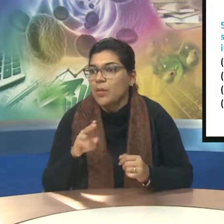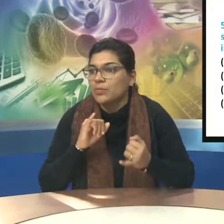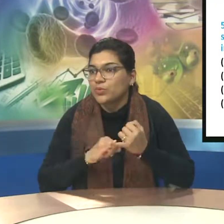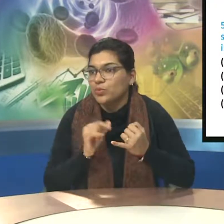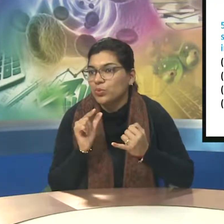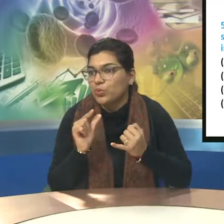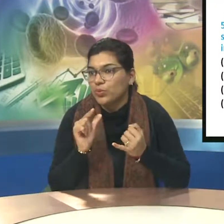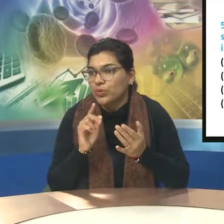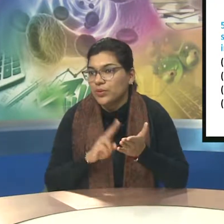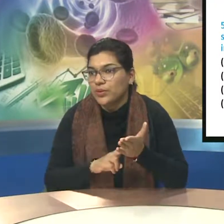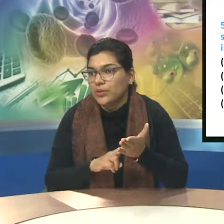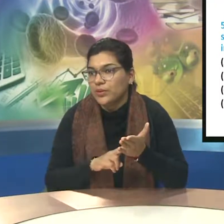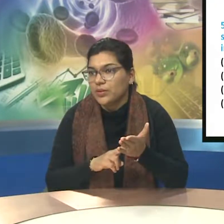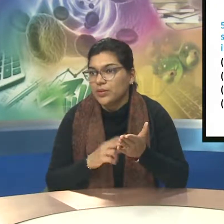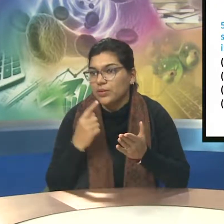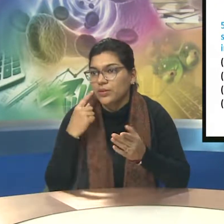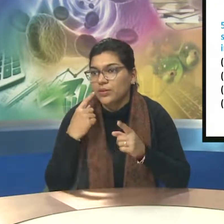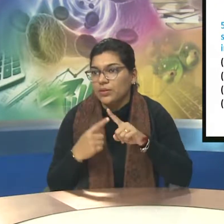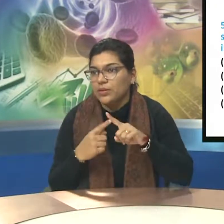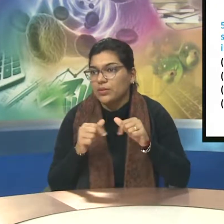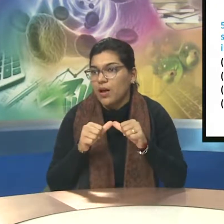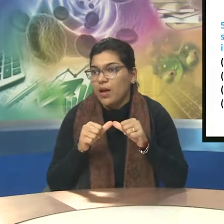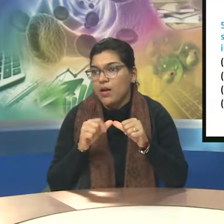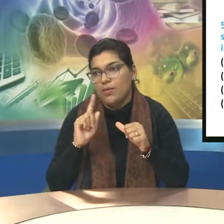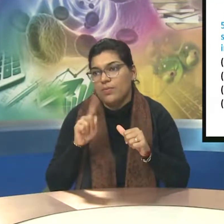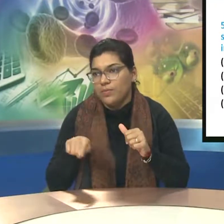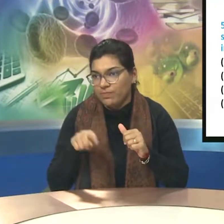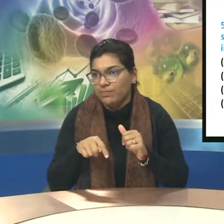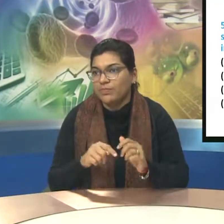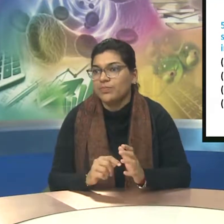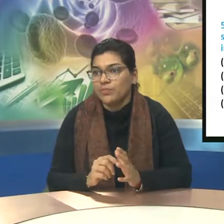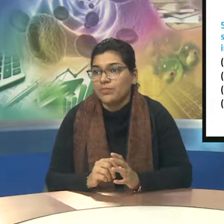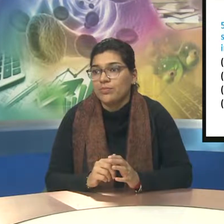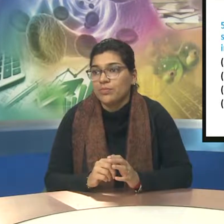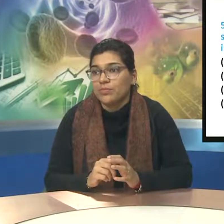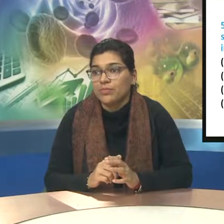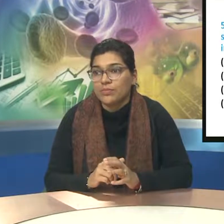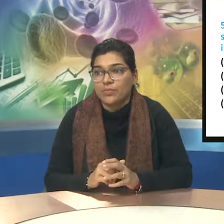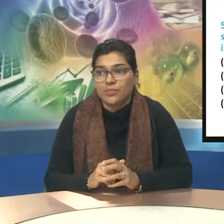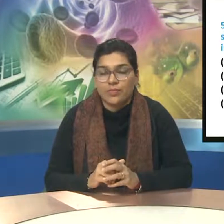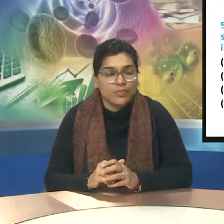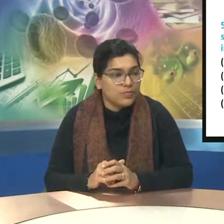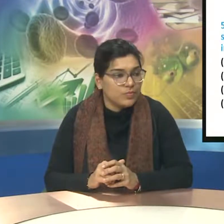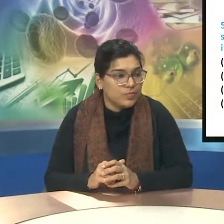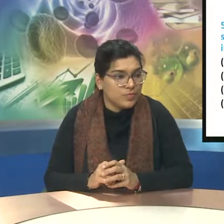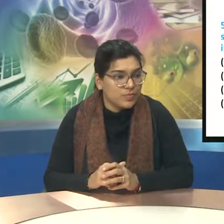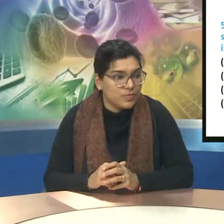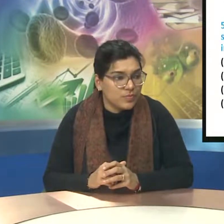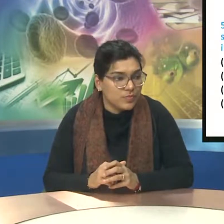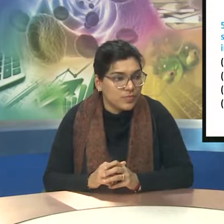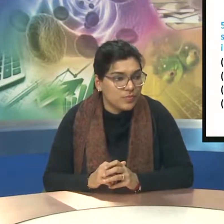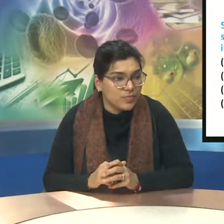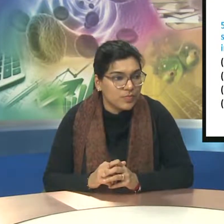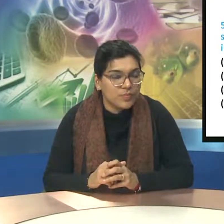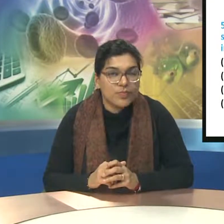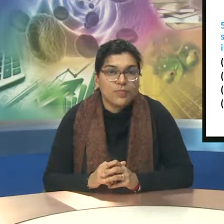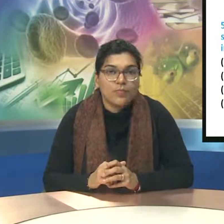Those who are guessing the option D, Control plus D, is the wrong option. Please